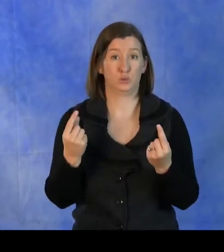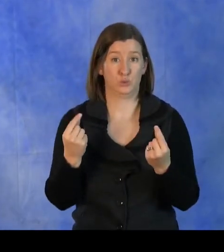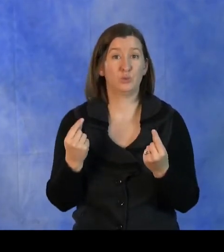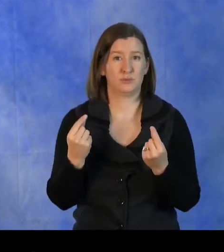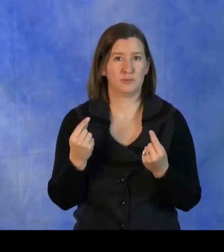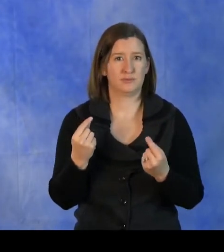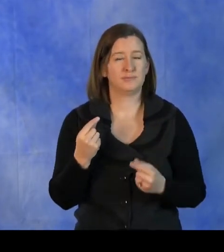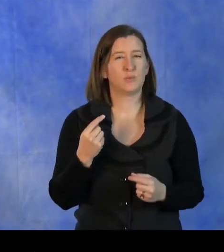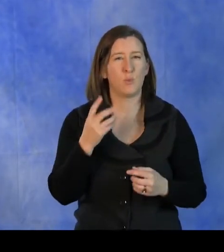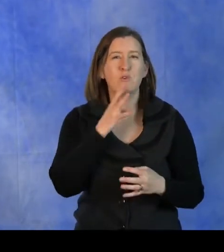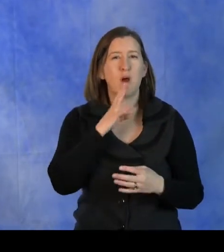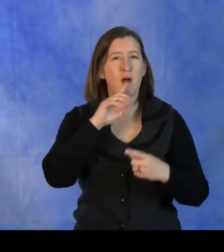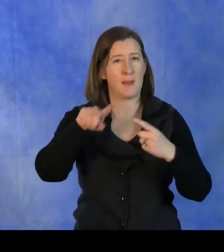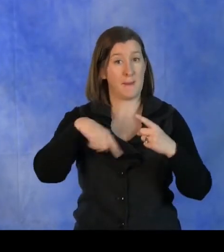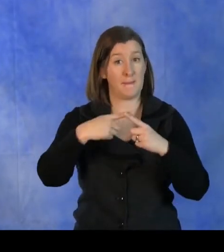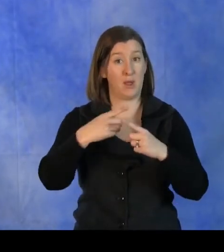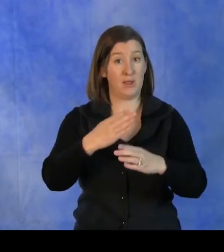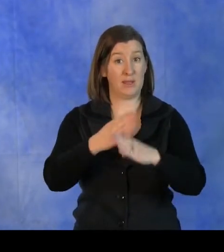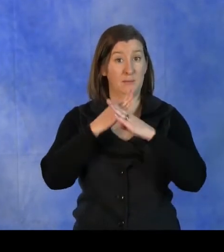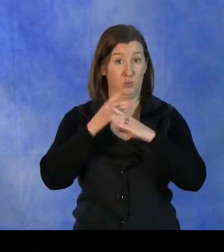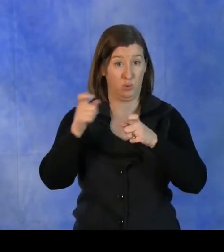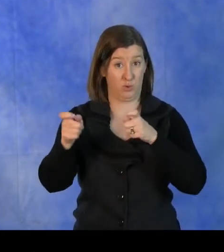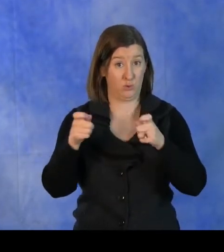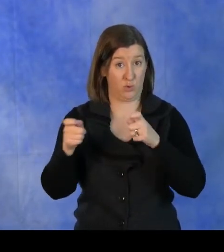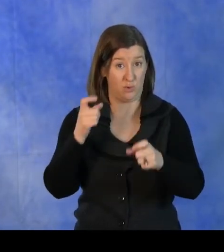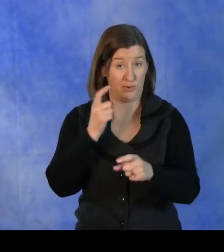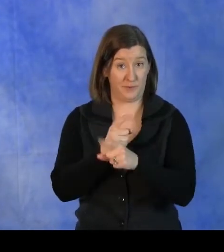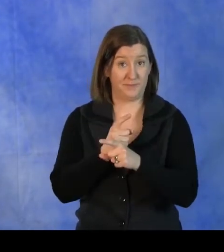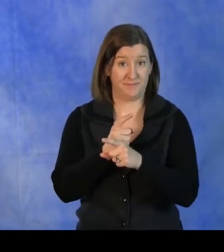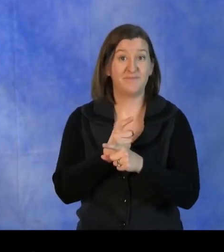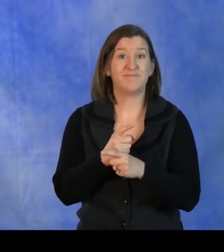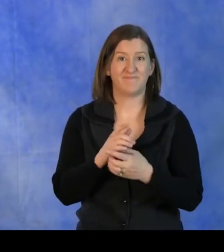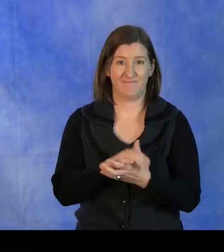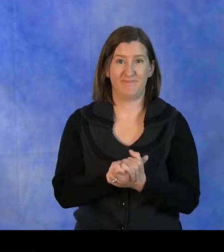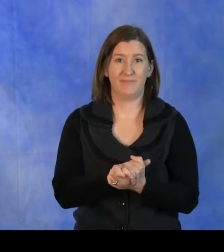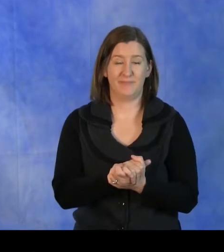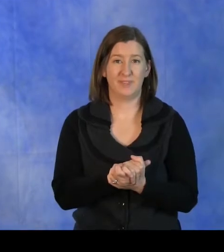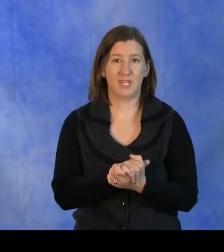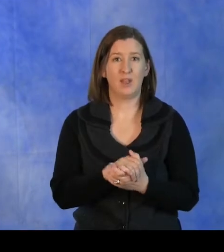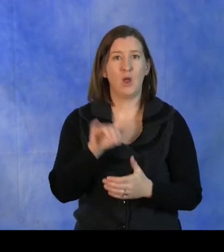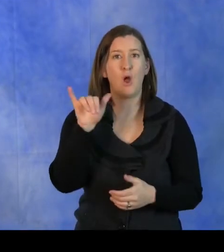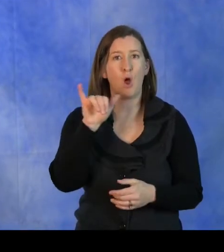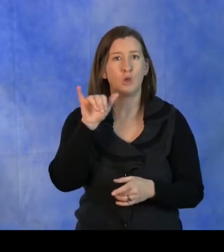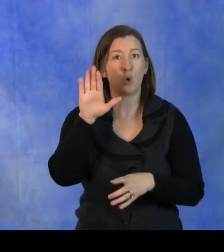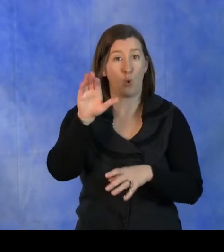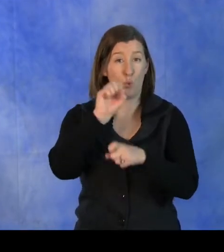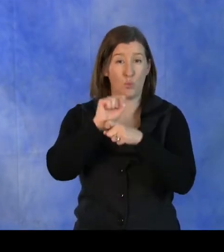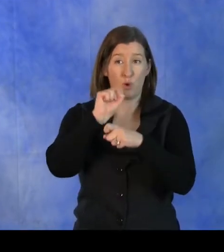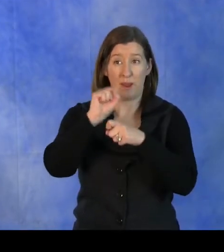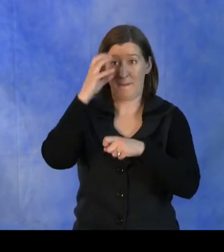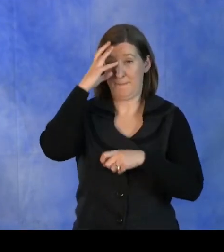To not do something that you want to do. If you talk about that inhibitory control.